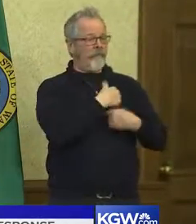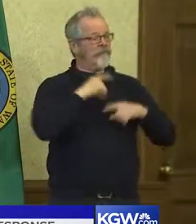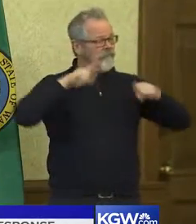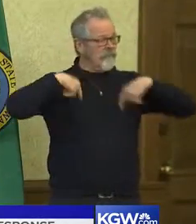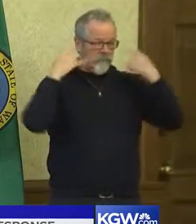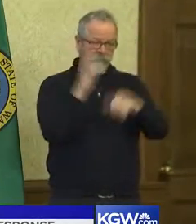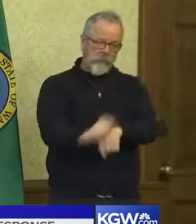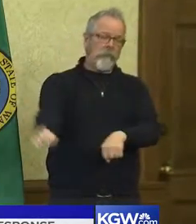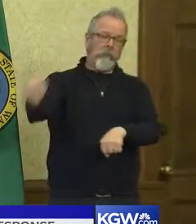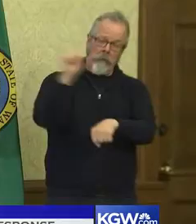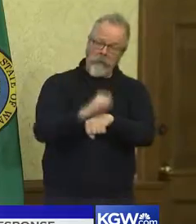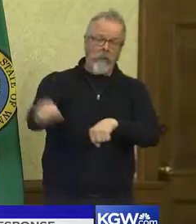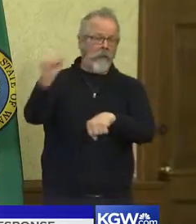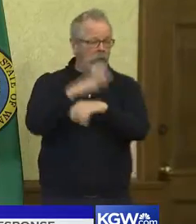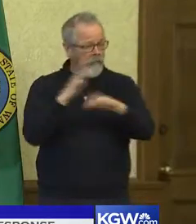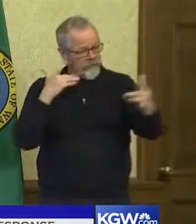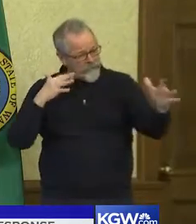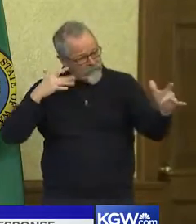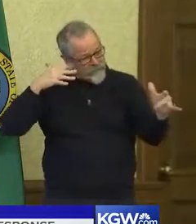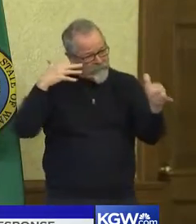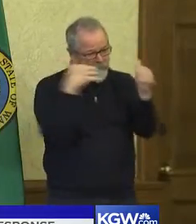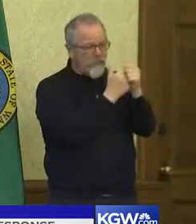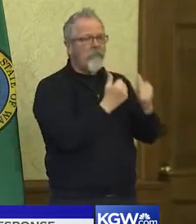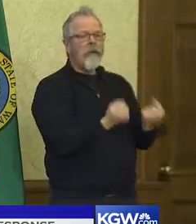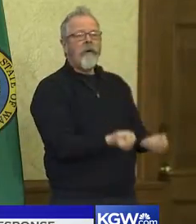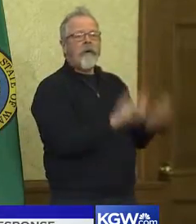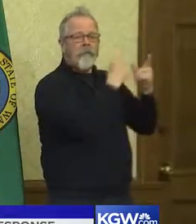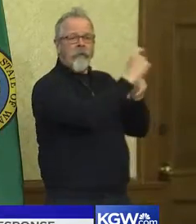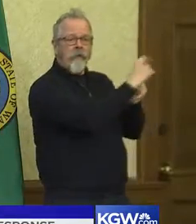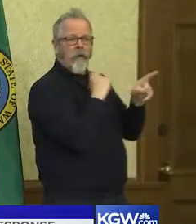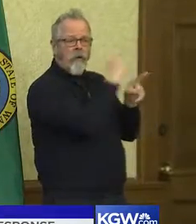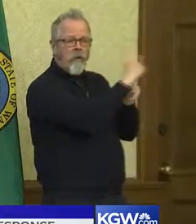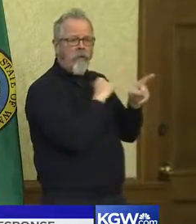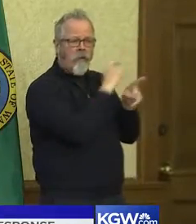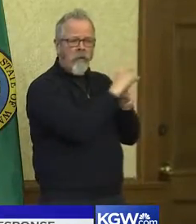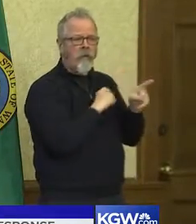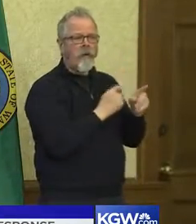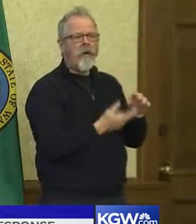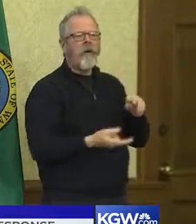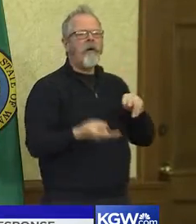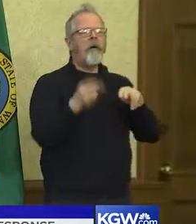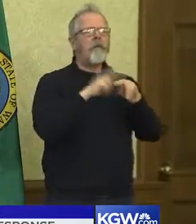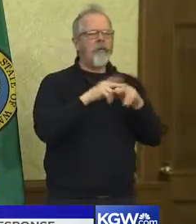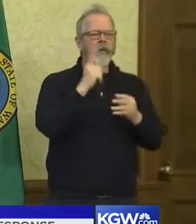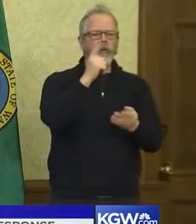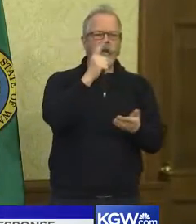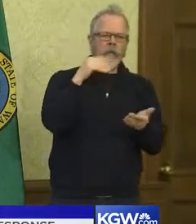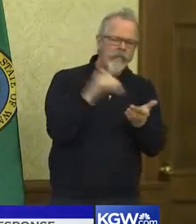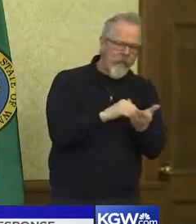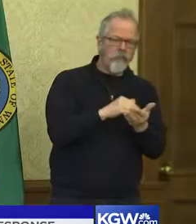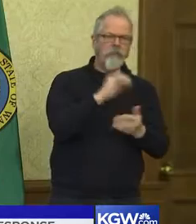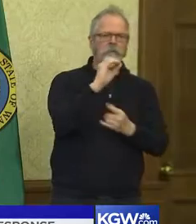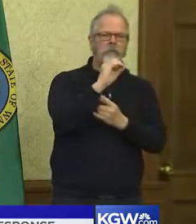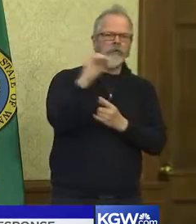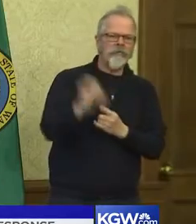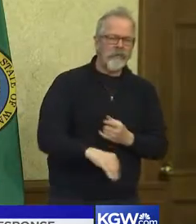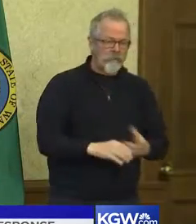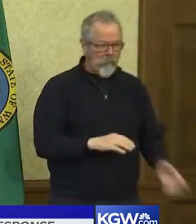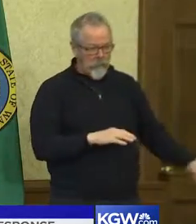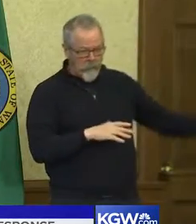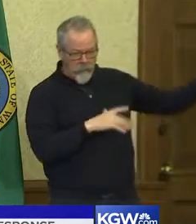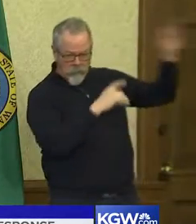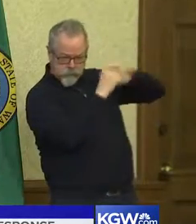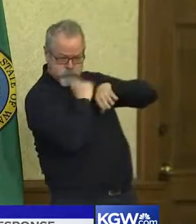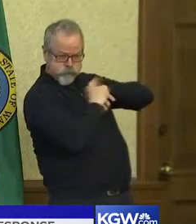as we humanly can, working around the clock to meet the needs of Washingtonians so that people can stay home and stay healthy